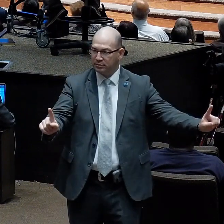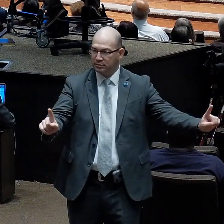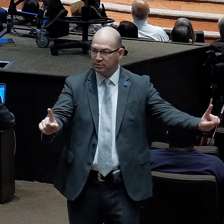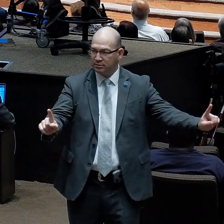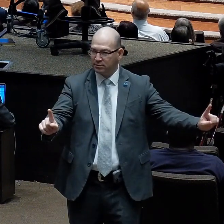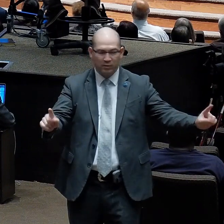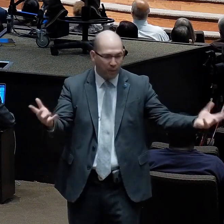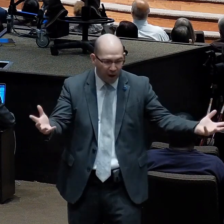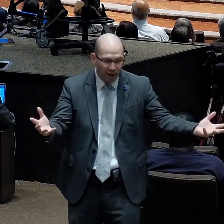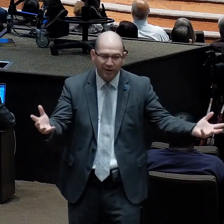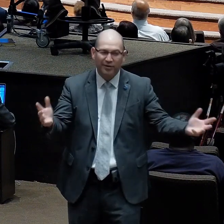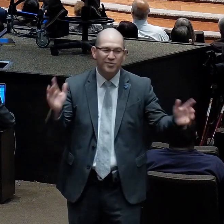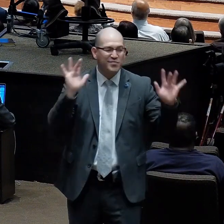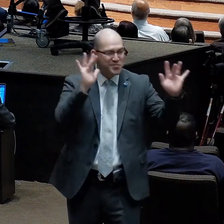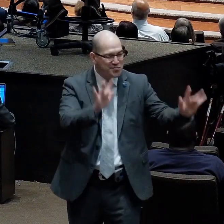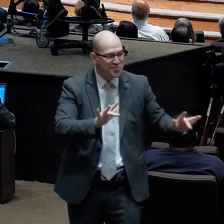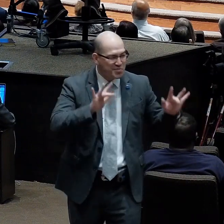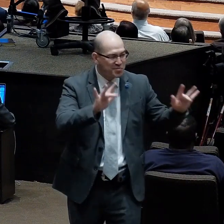mercy and love.